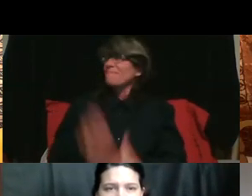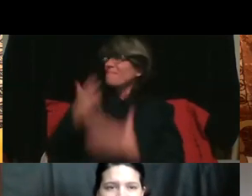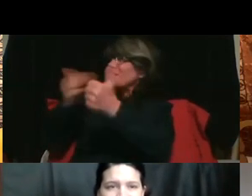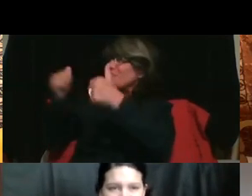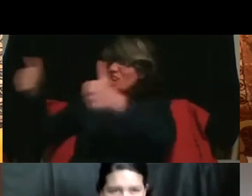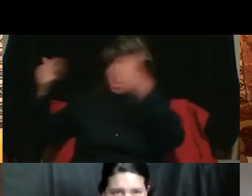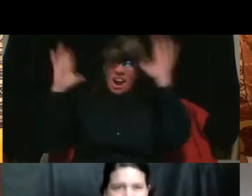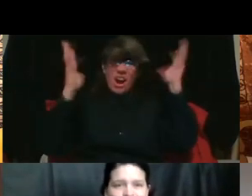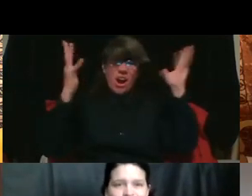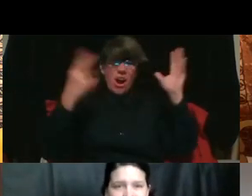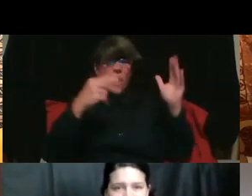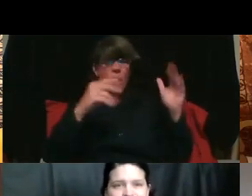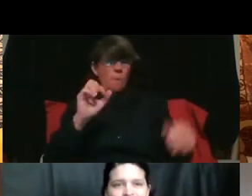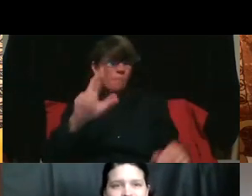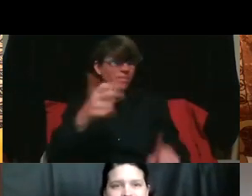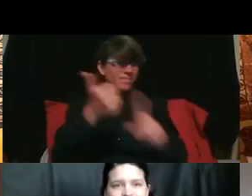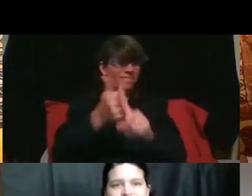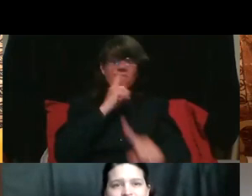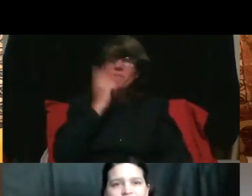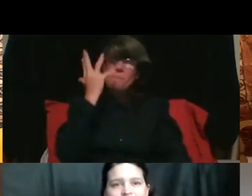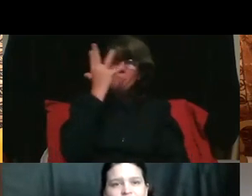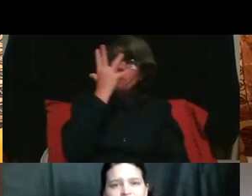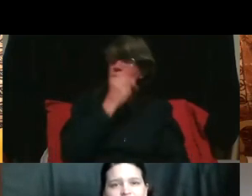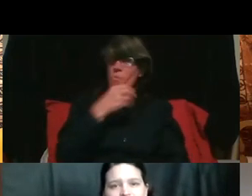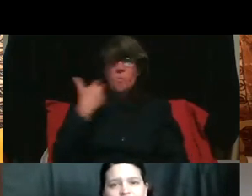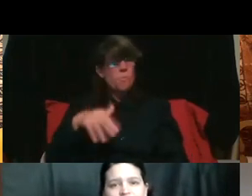Yeah, Homer, that is beautiful.